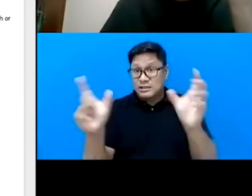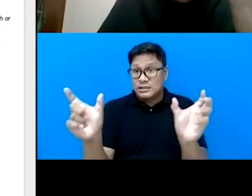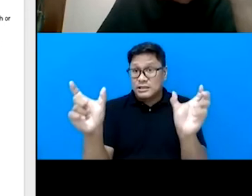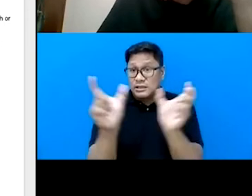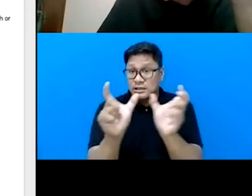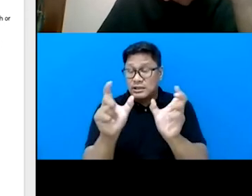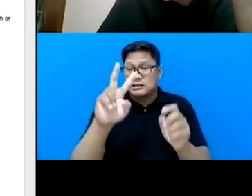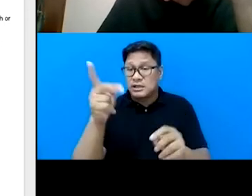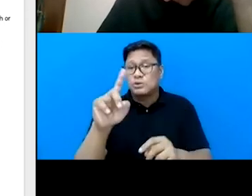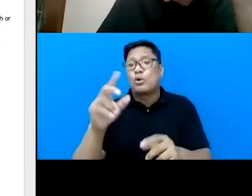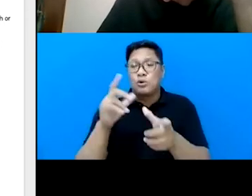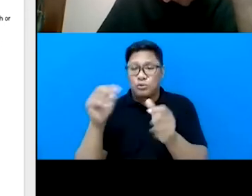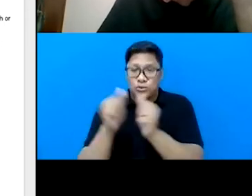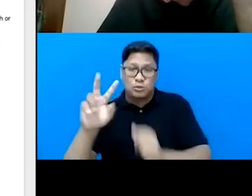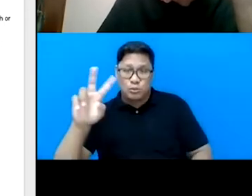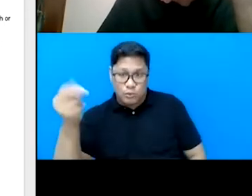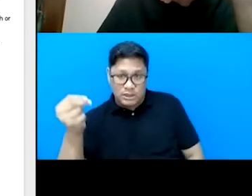when?